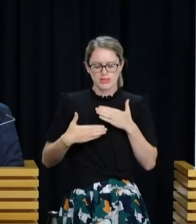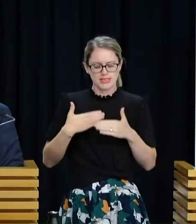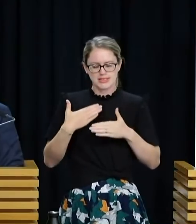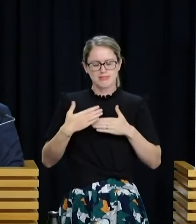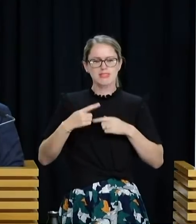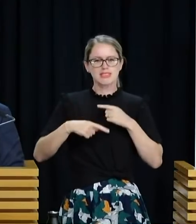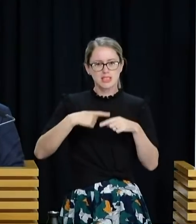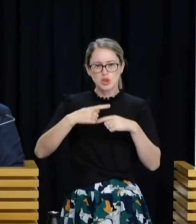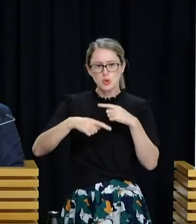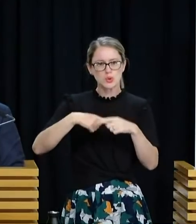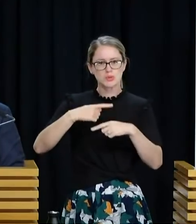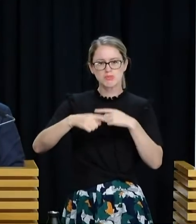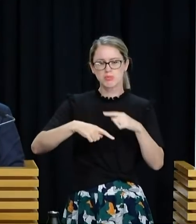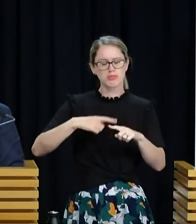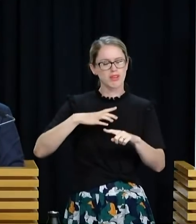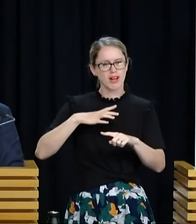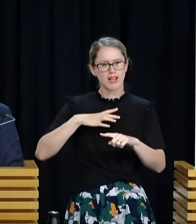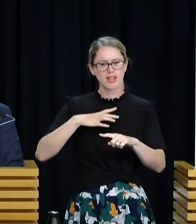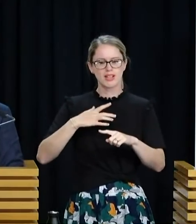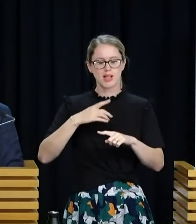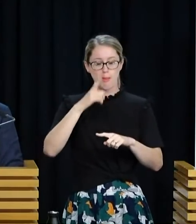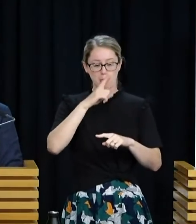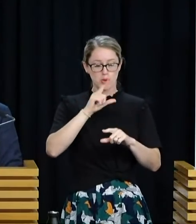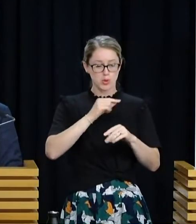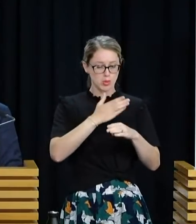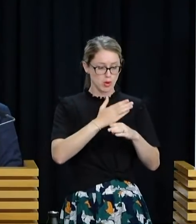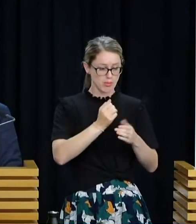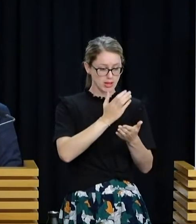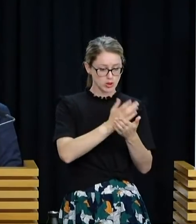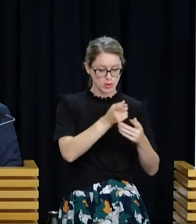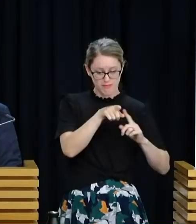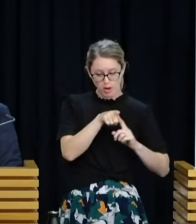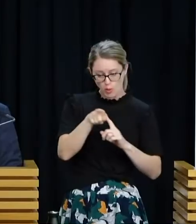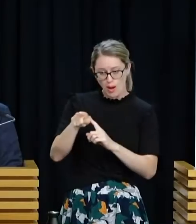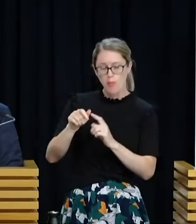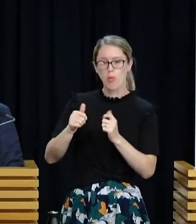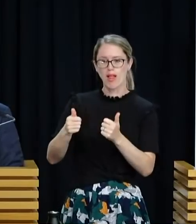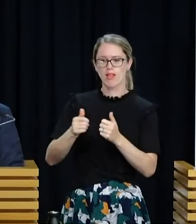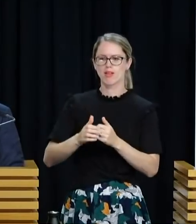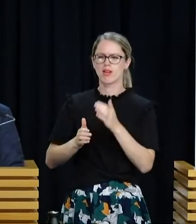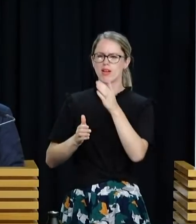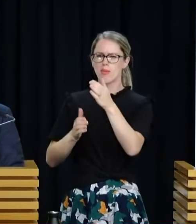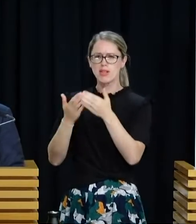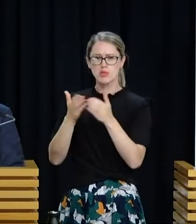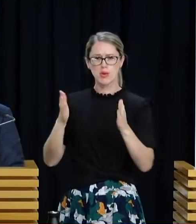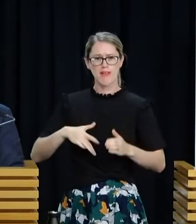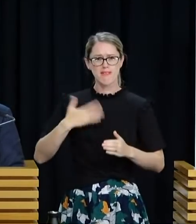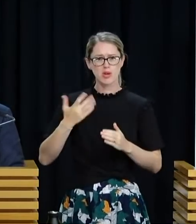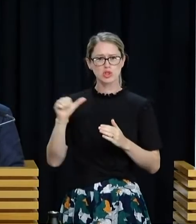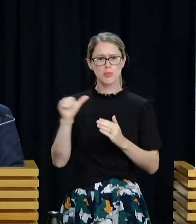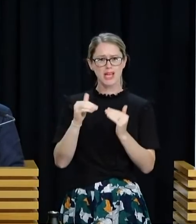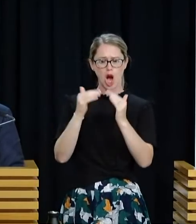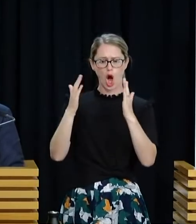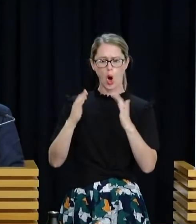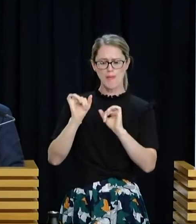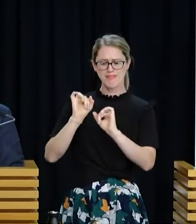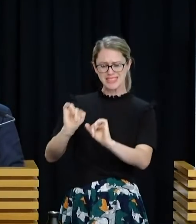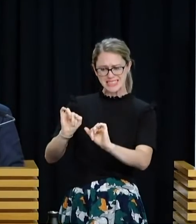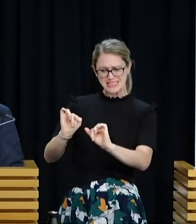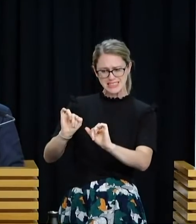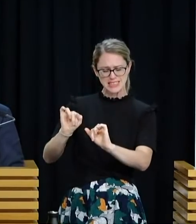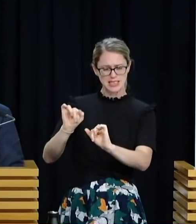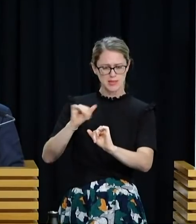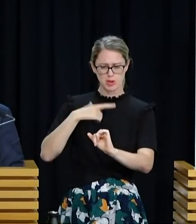continue. We're leaning very heavily on the people who are doing that work to make sure they're tracking all those people down. But in general, would you expect home visits to be part of the kind of